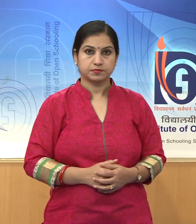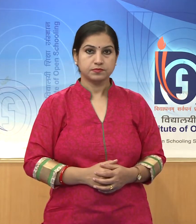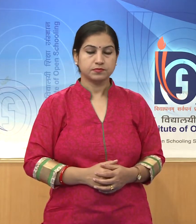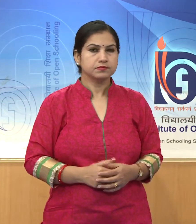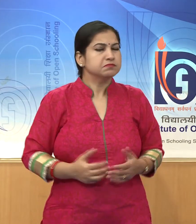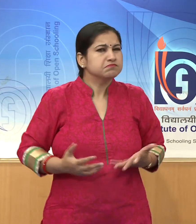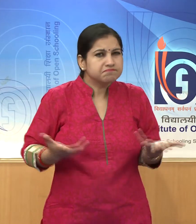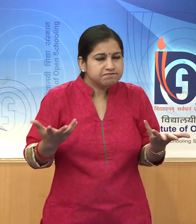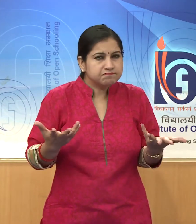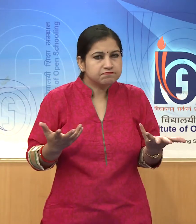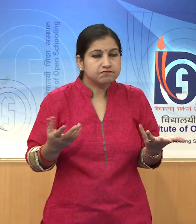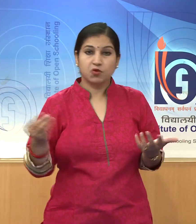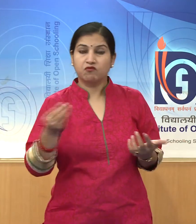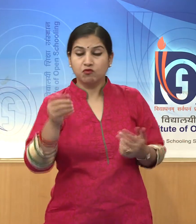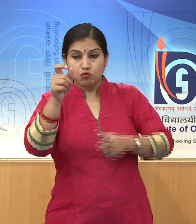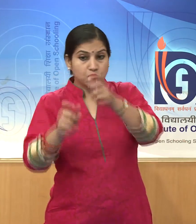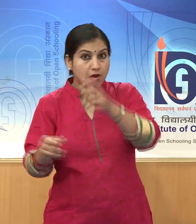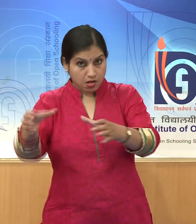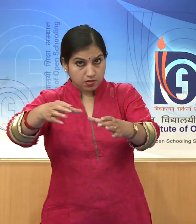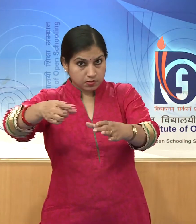While some artists were